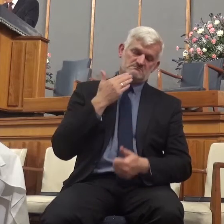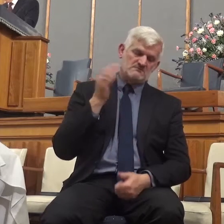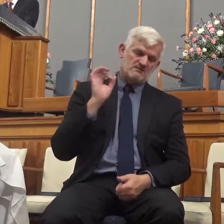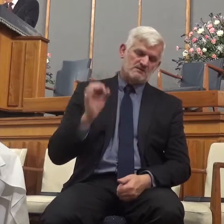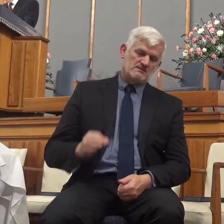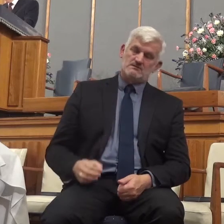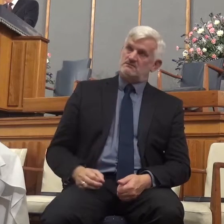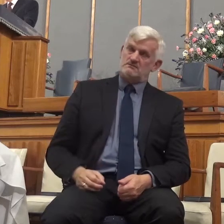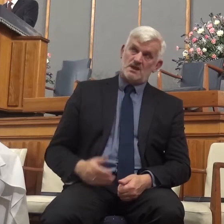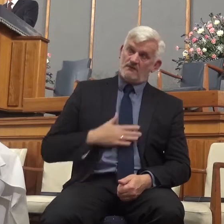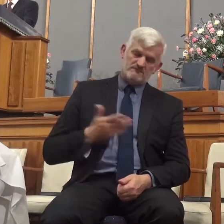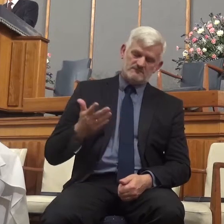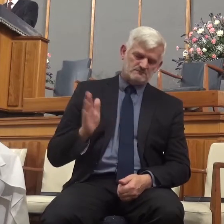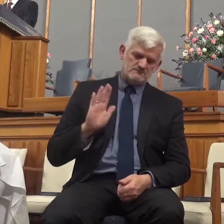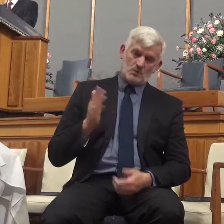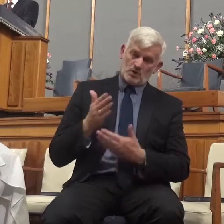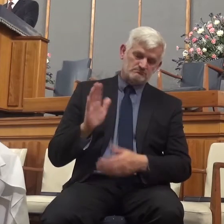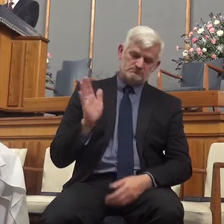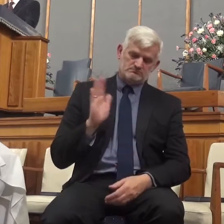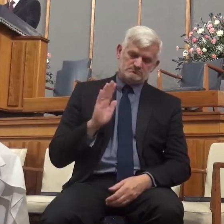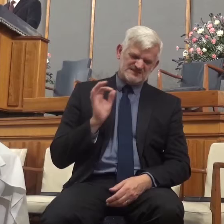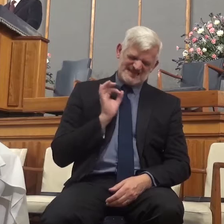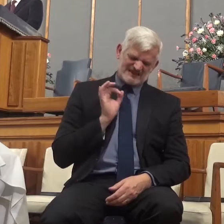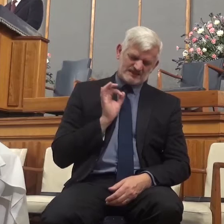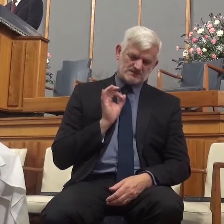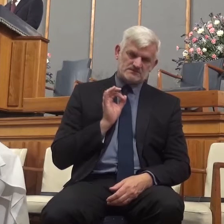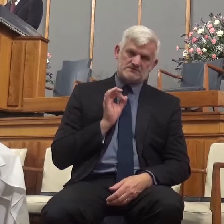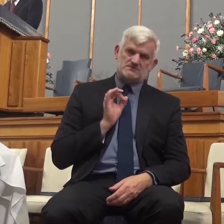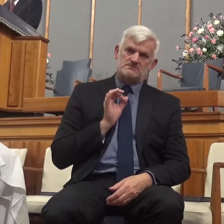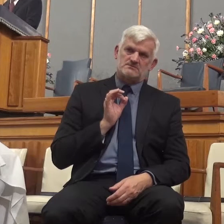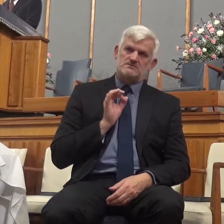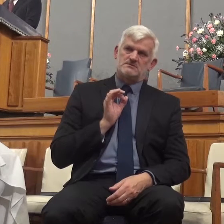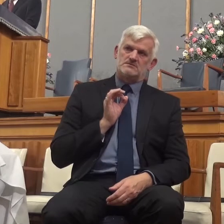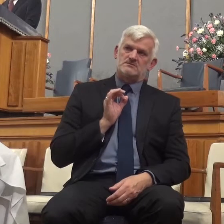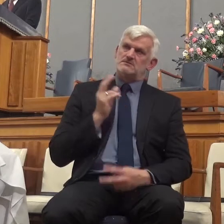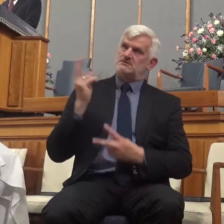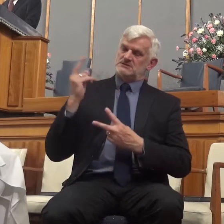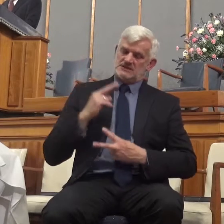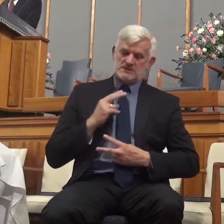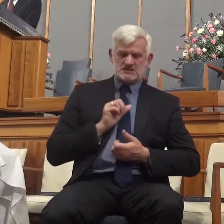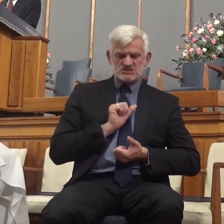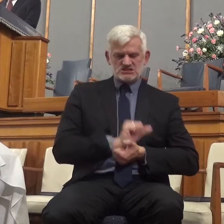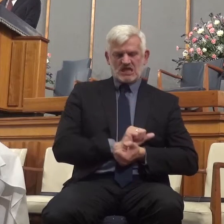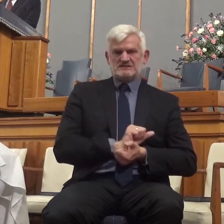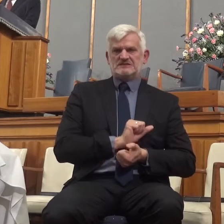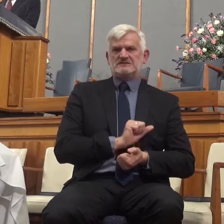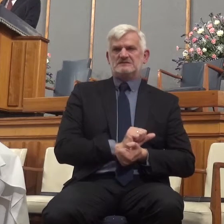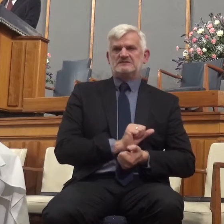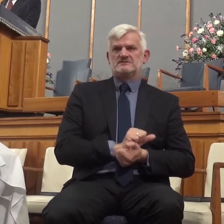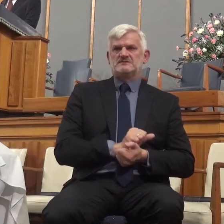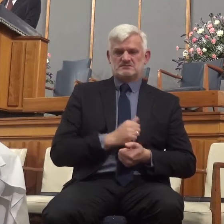credit, no love, no worship. I'm deeply polluted in his sight and I have no